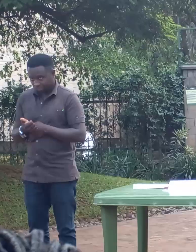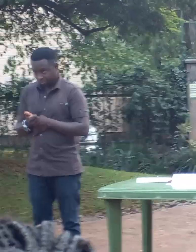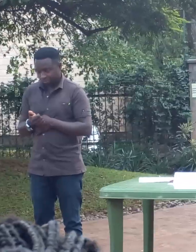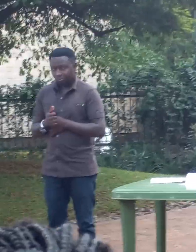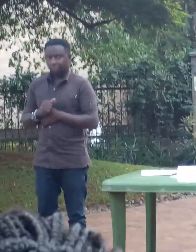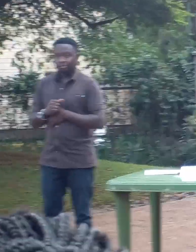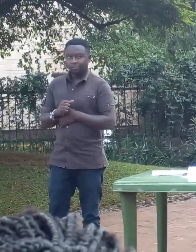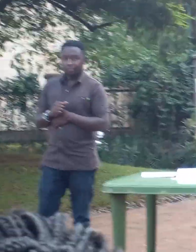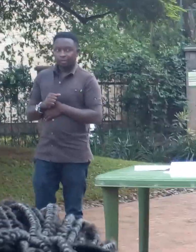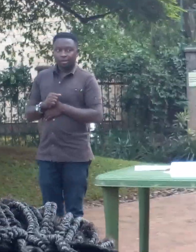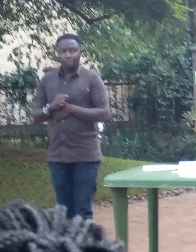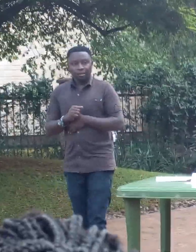So